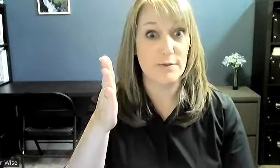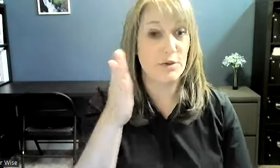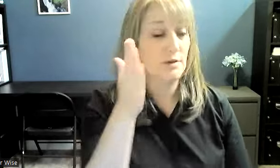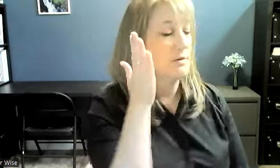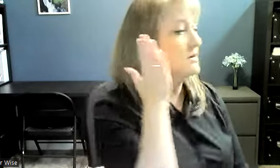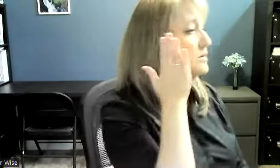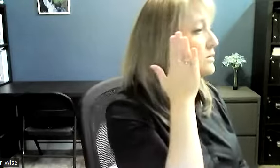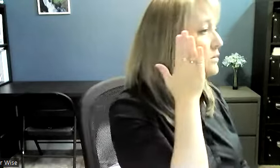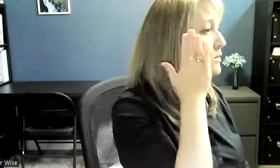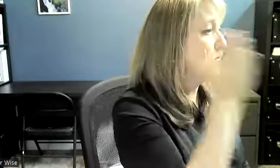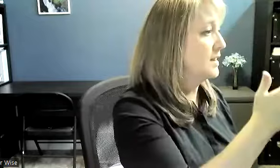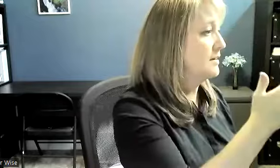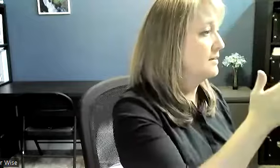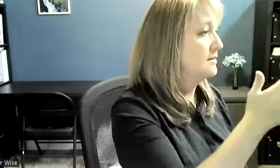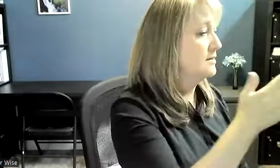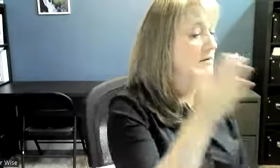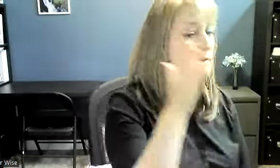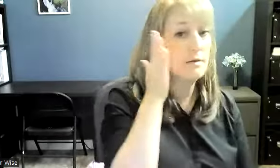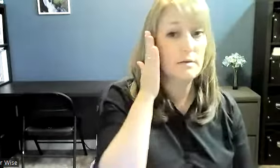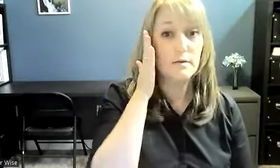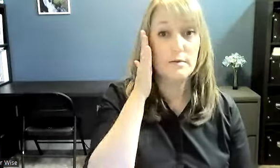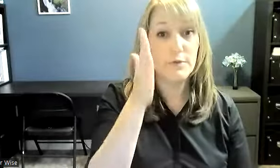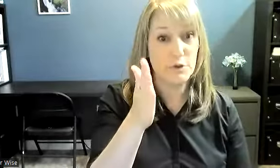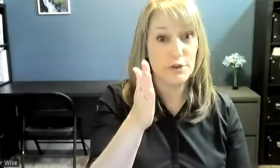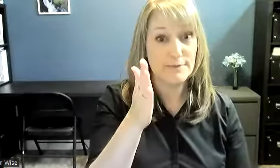future. Will. Future.